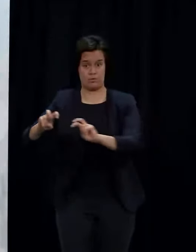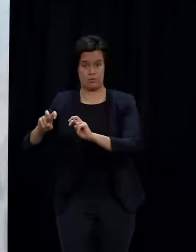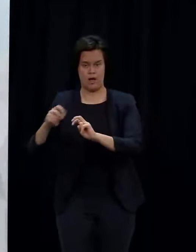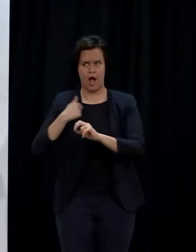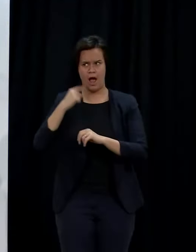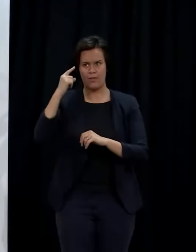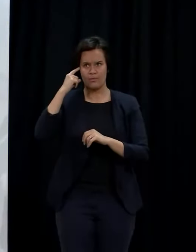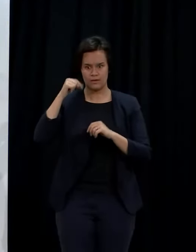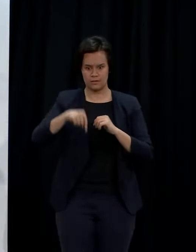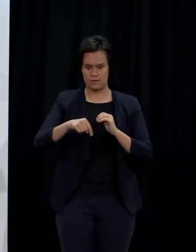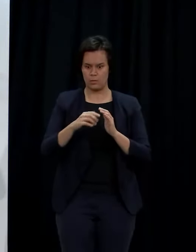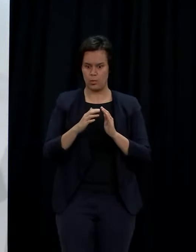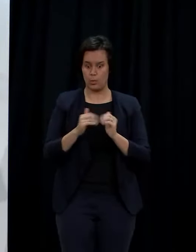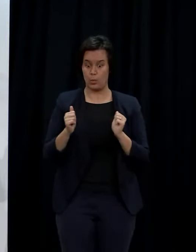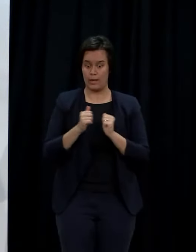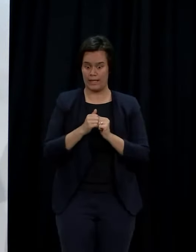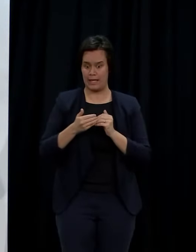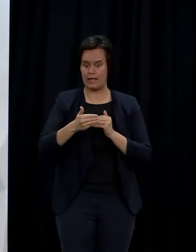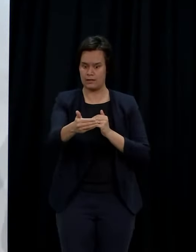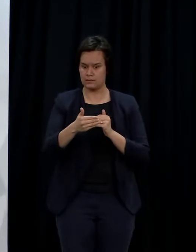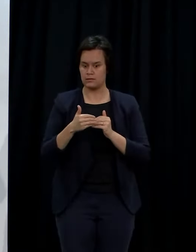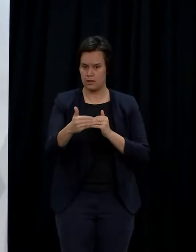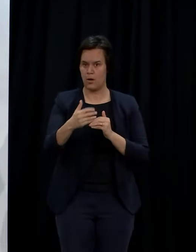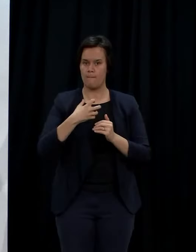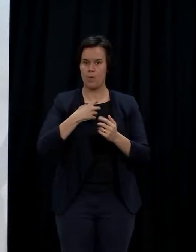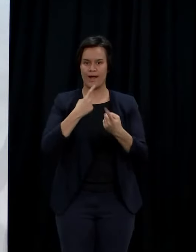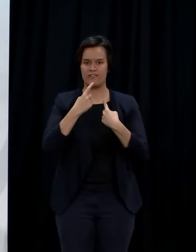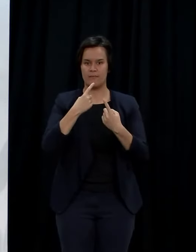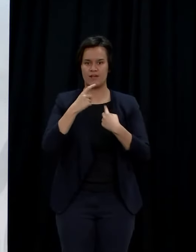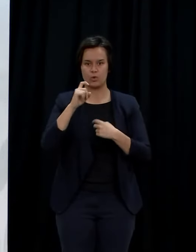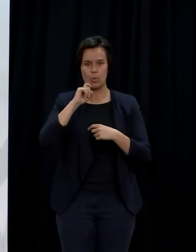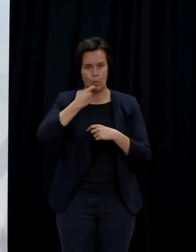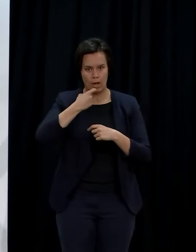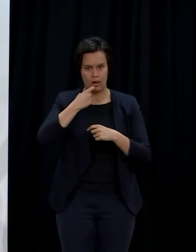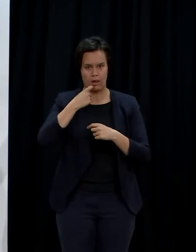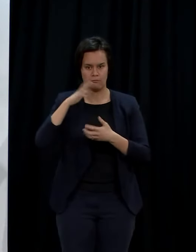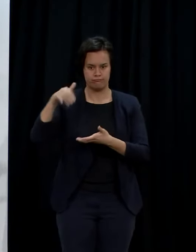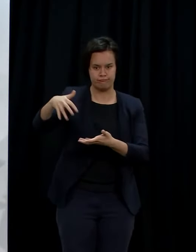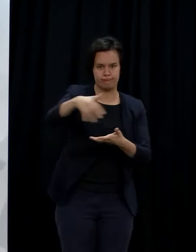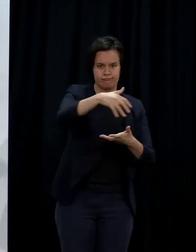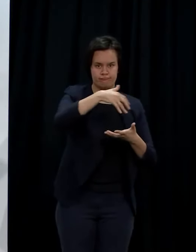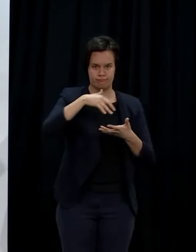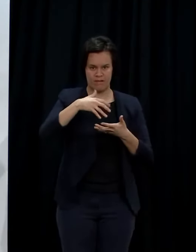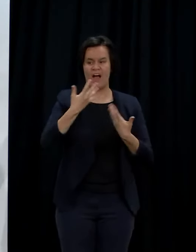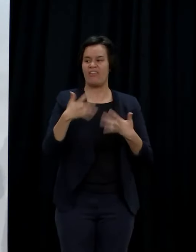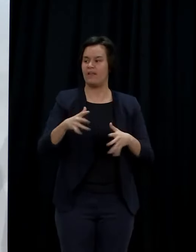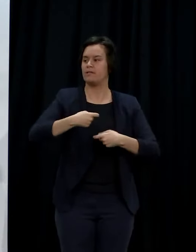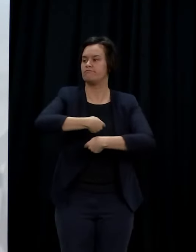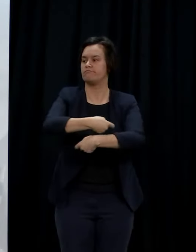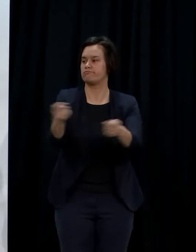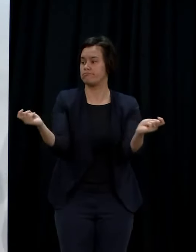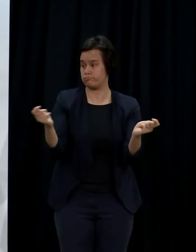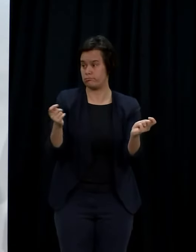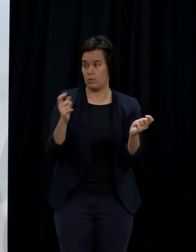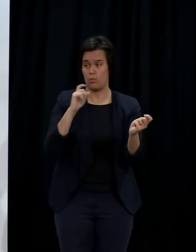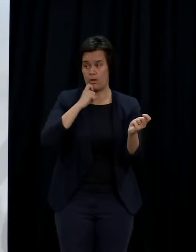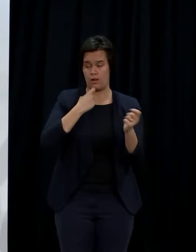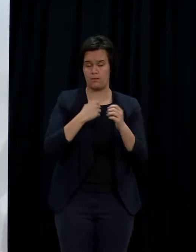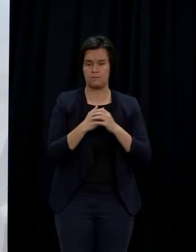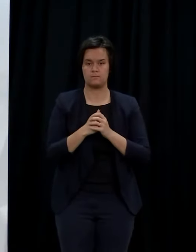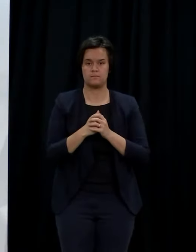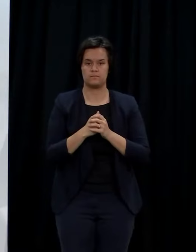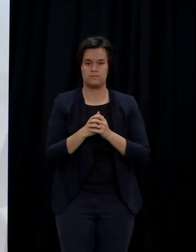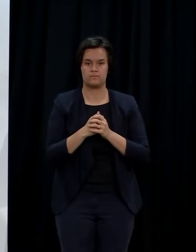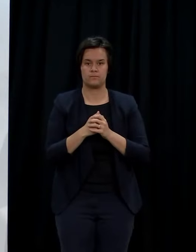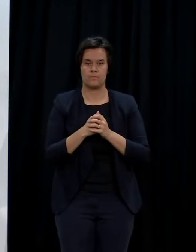I think, over the weekend, compiling some of that data and sharing it. One thing that has been shared with me is that we have had some